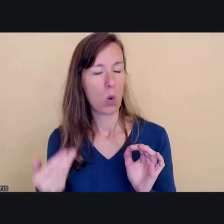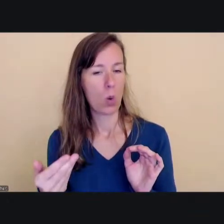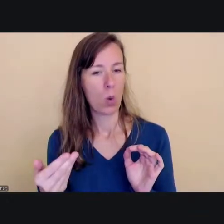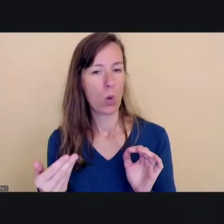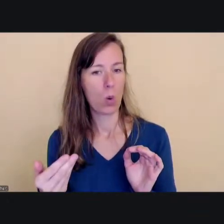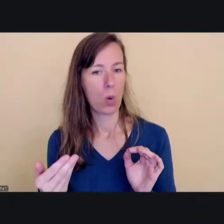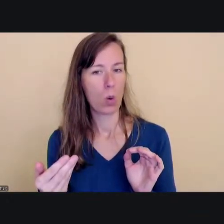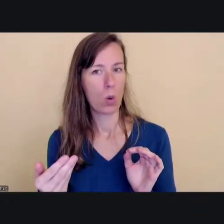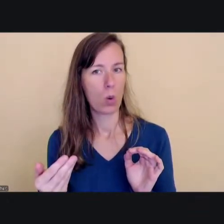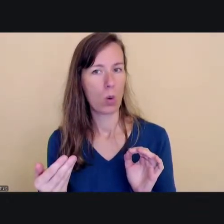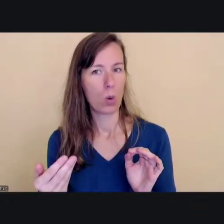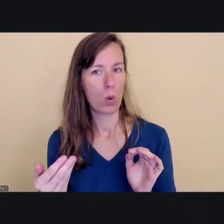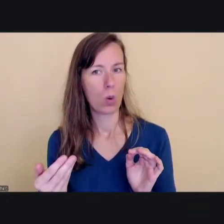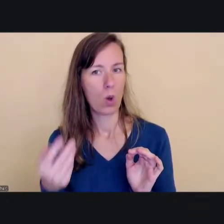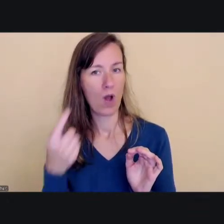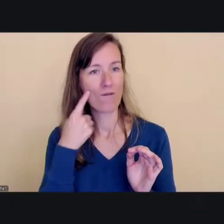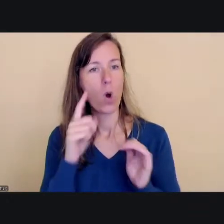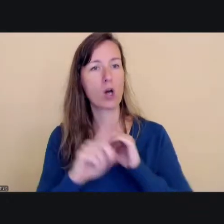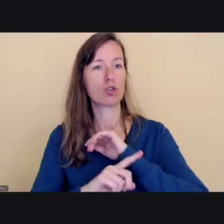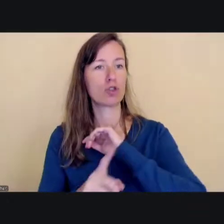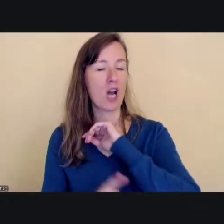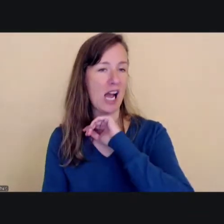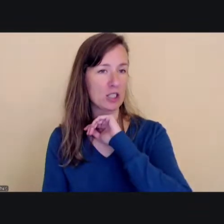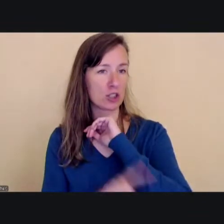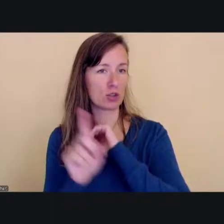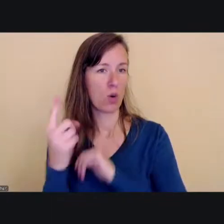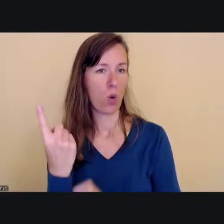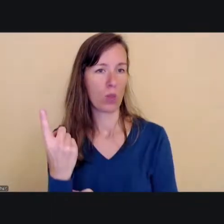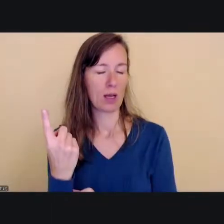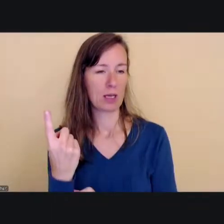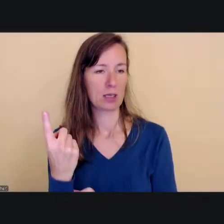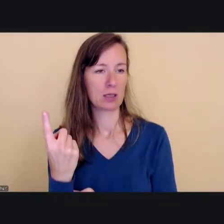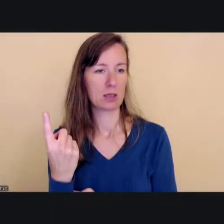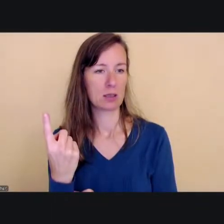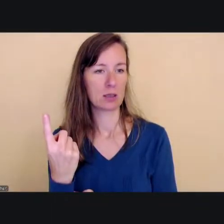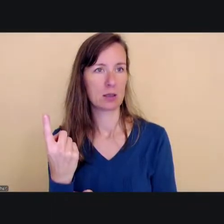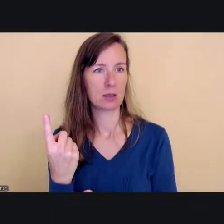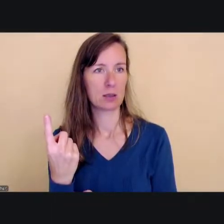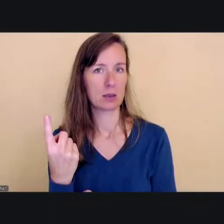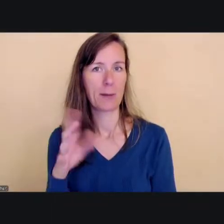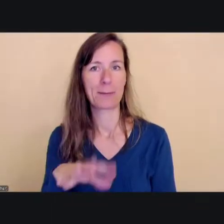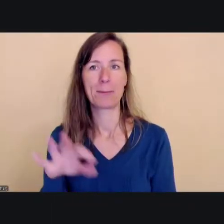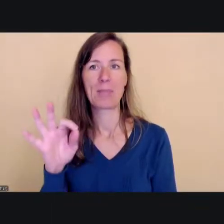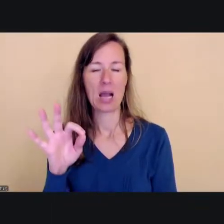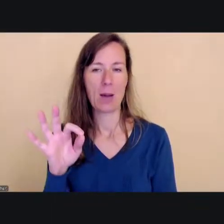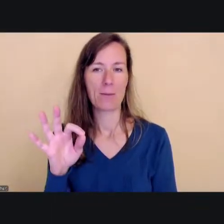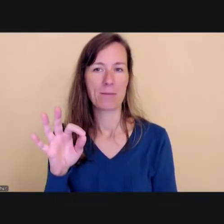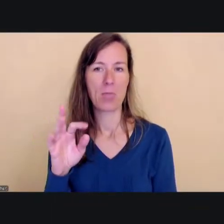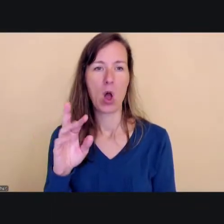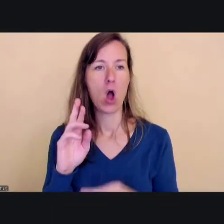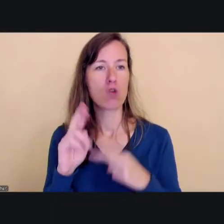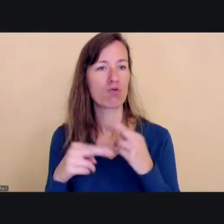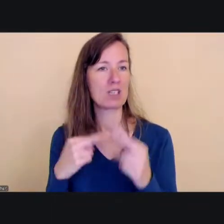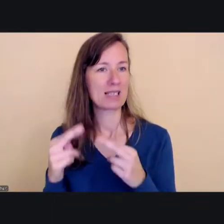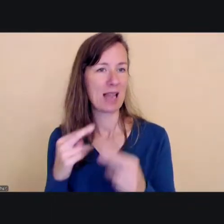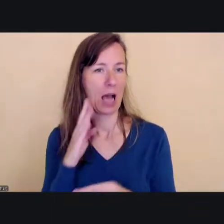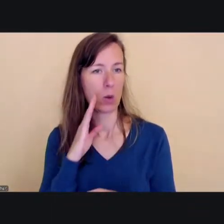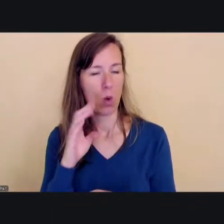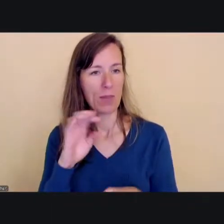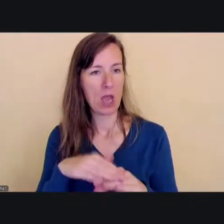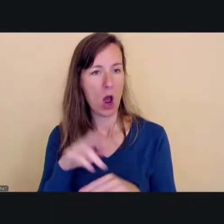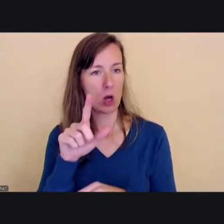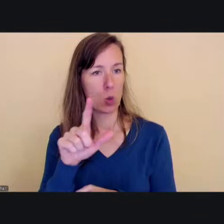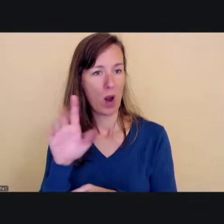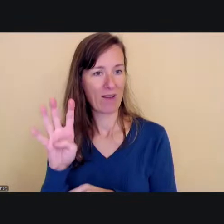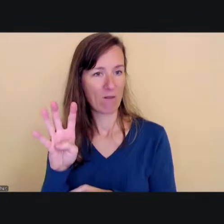for trash, just trash only, or, you know, pickups, recycling pickup would be on the 24th, Christmas